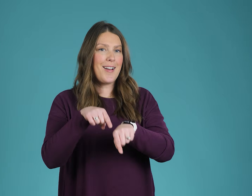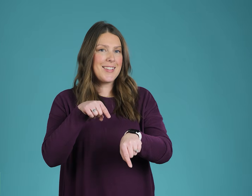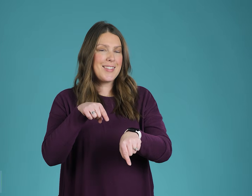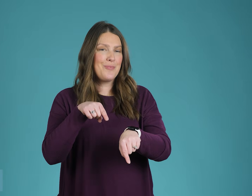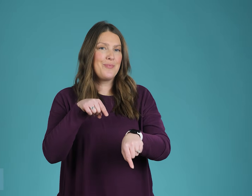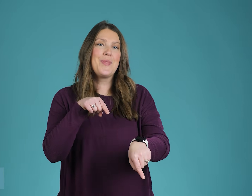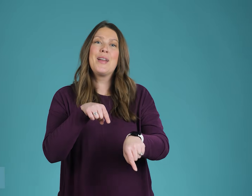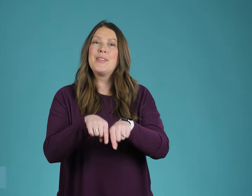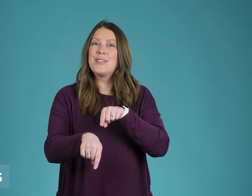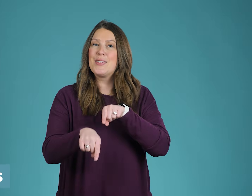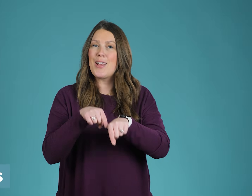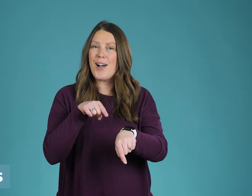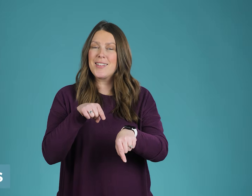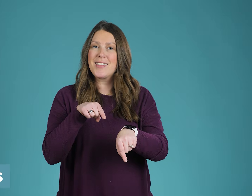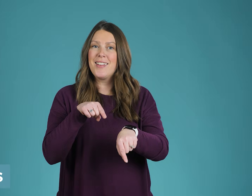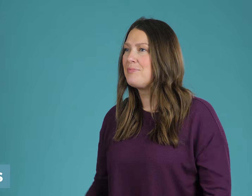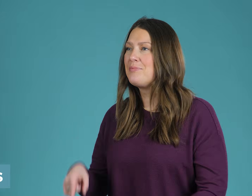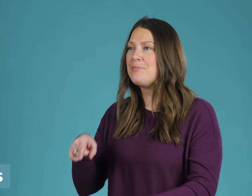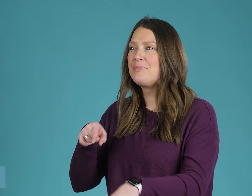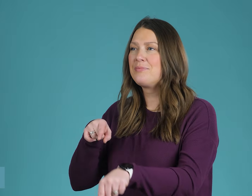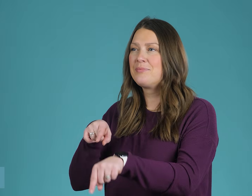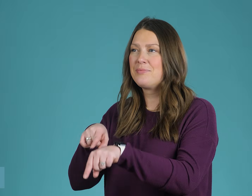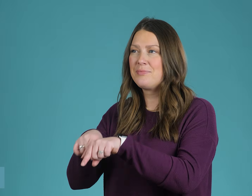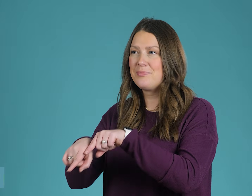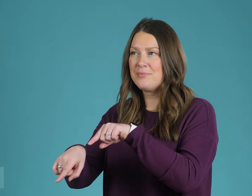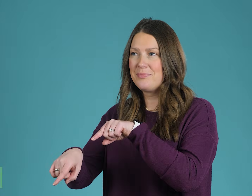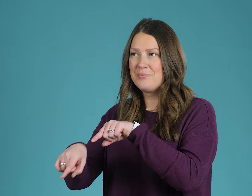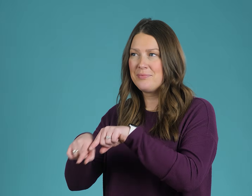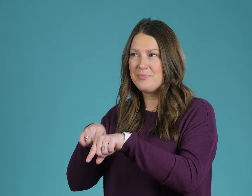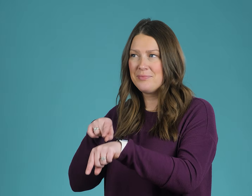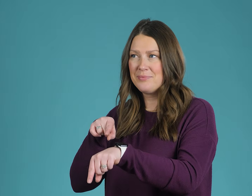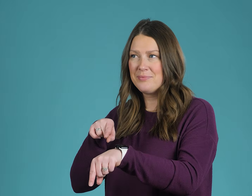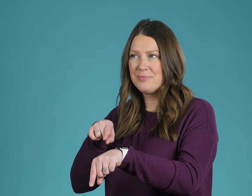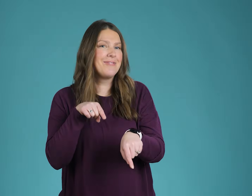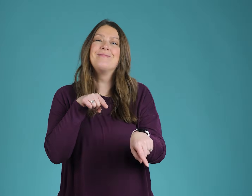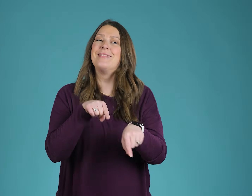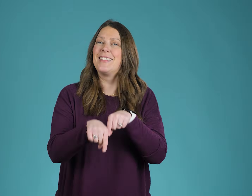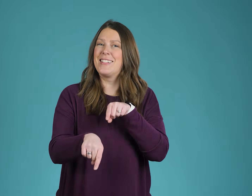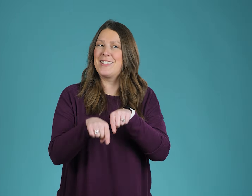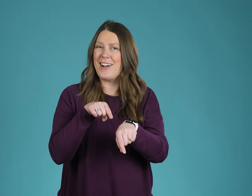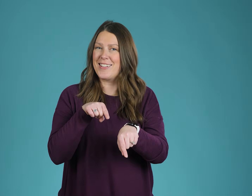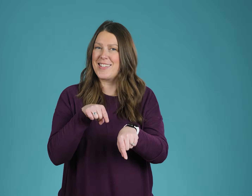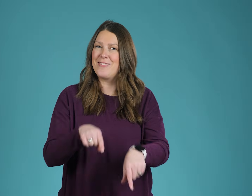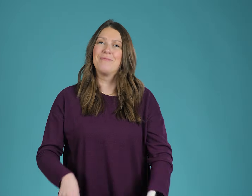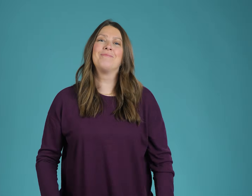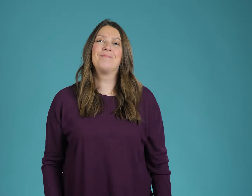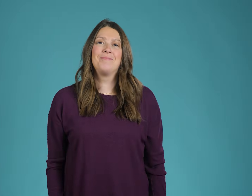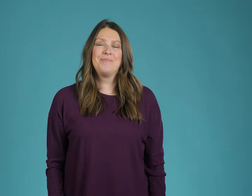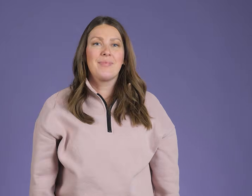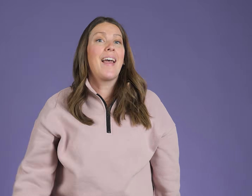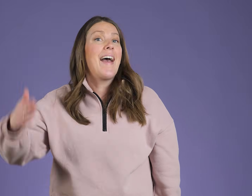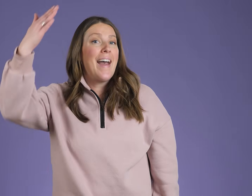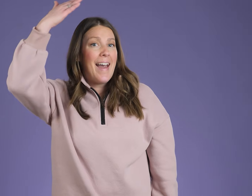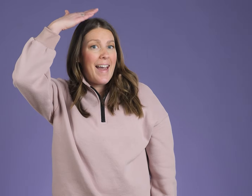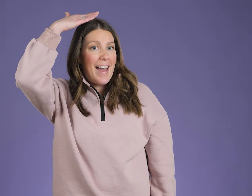Socks, socks. Think of slipping on your socks. Socks.